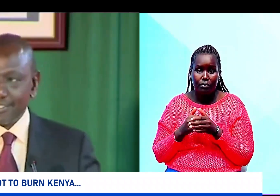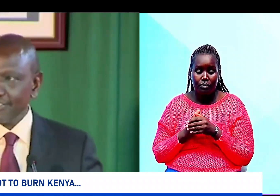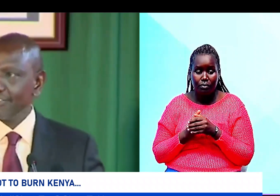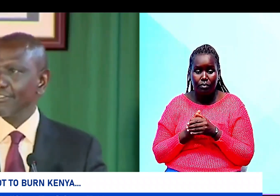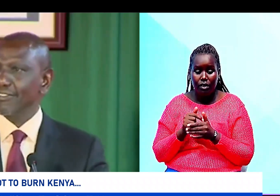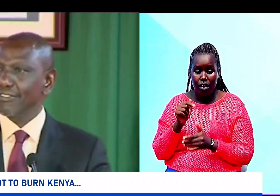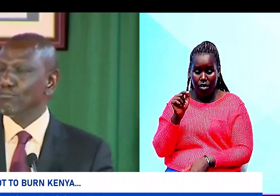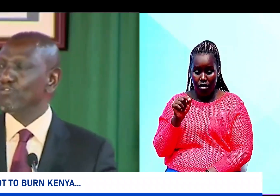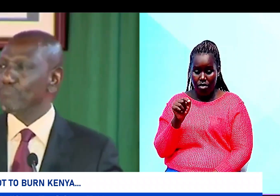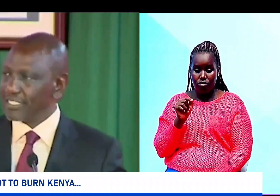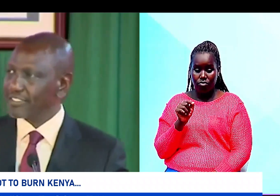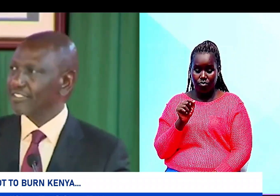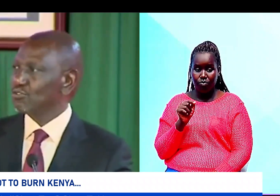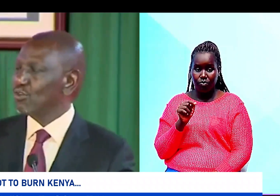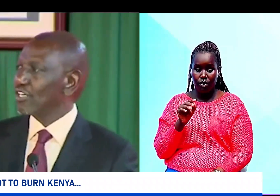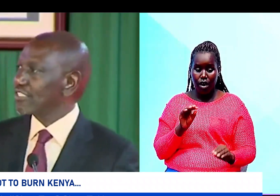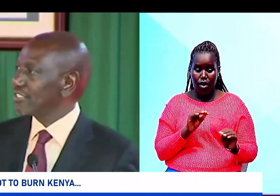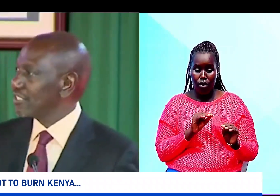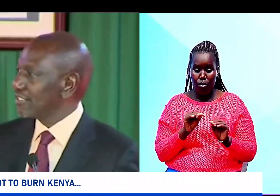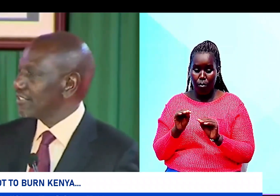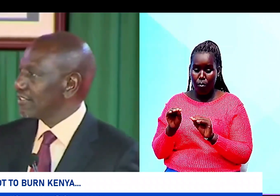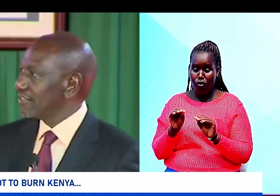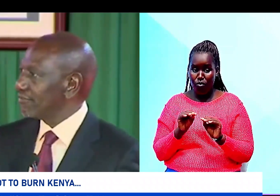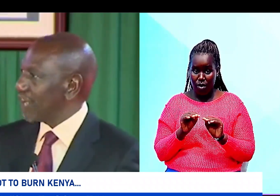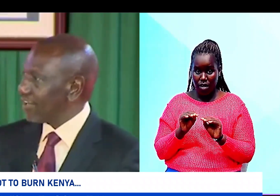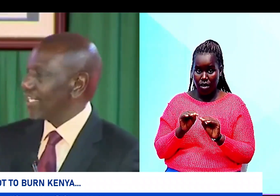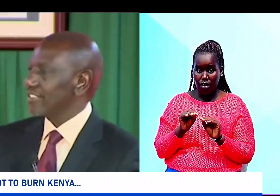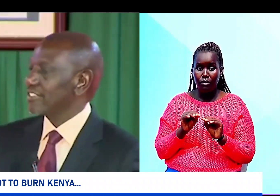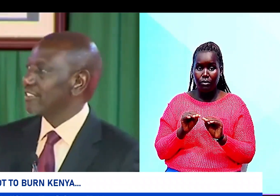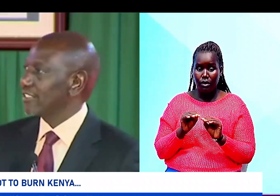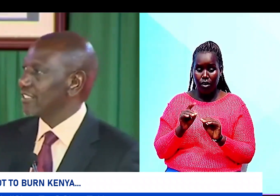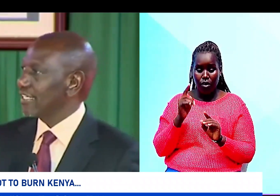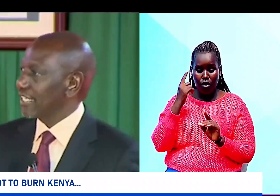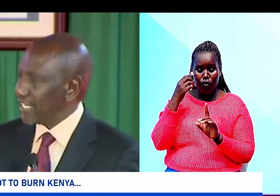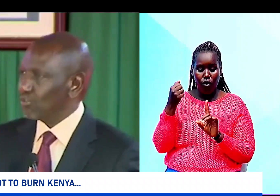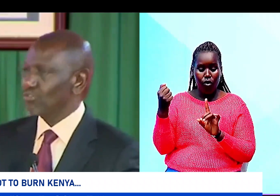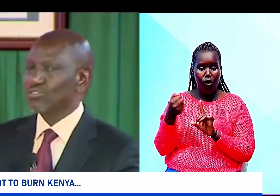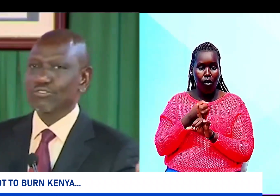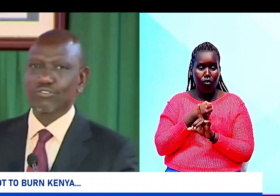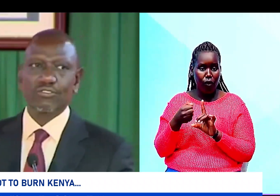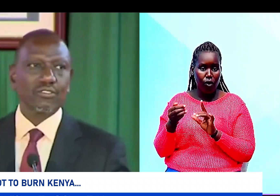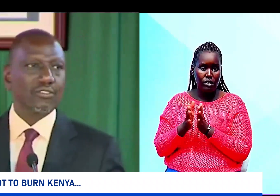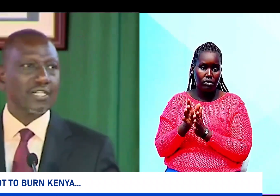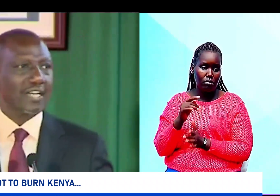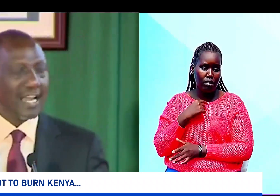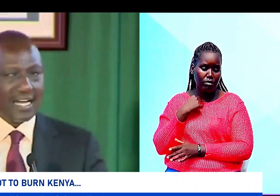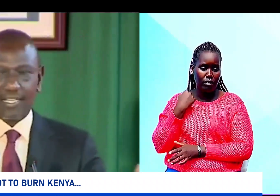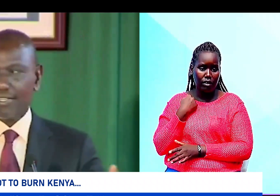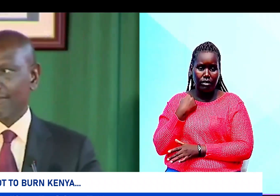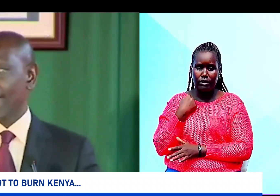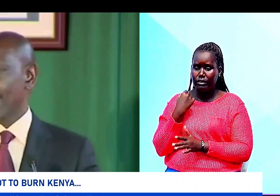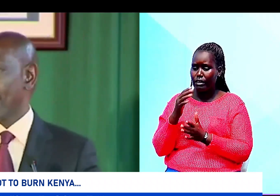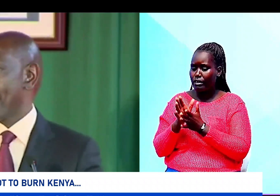this movement towards violence and chaos and anarchy.